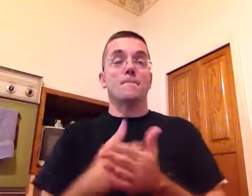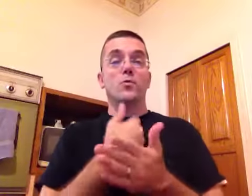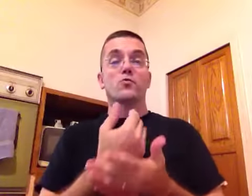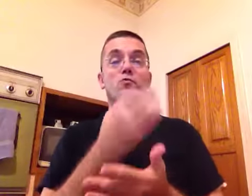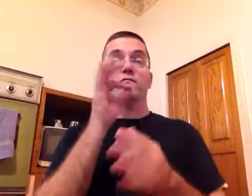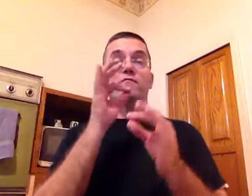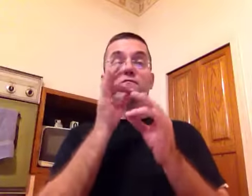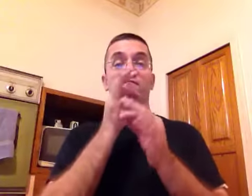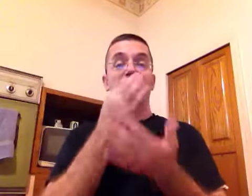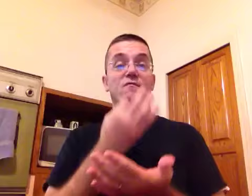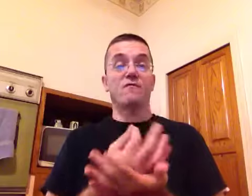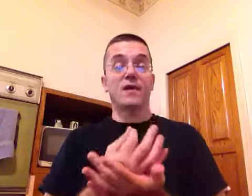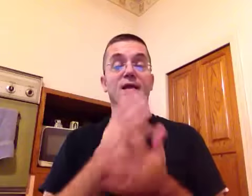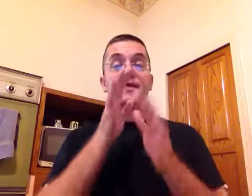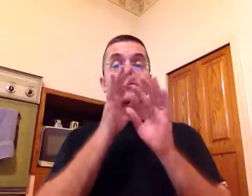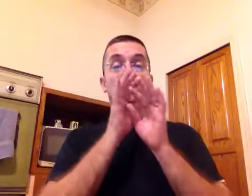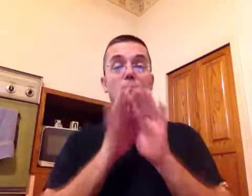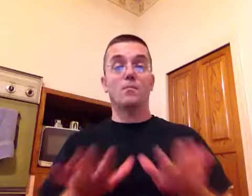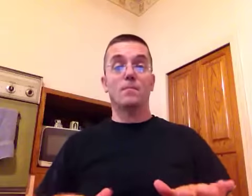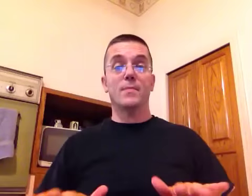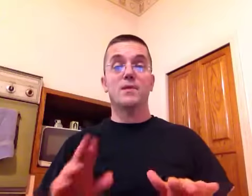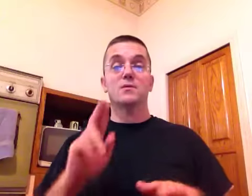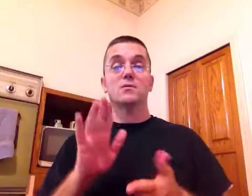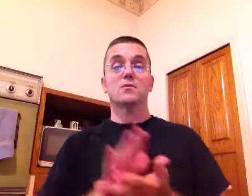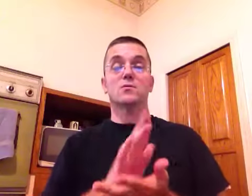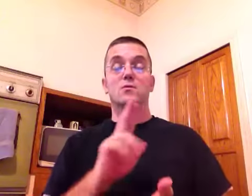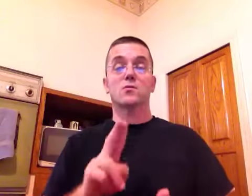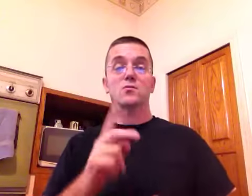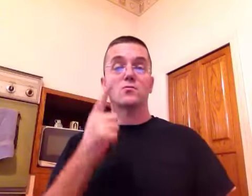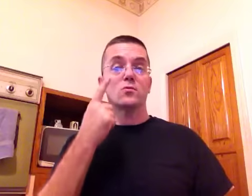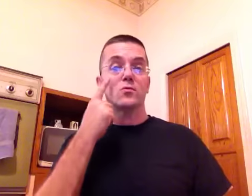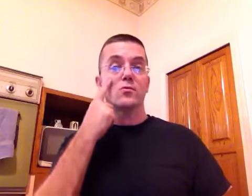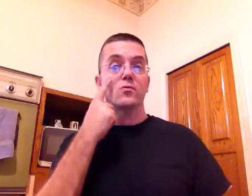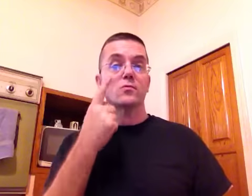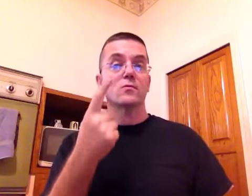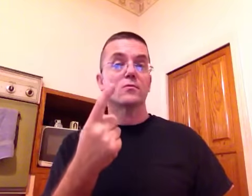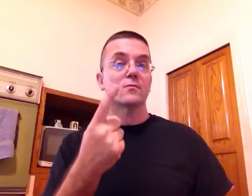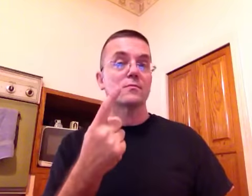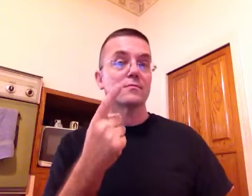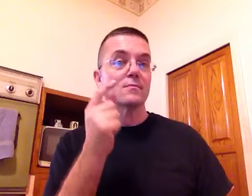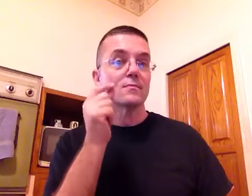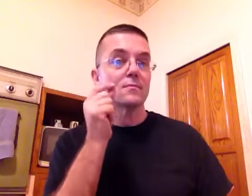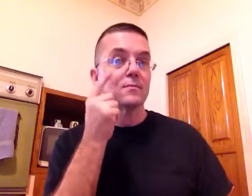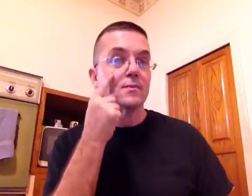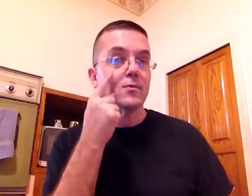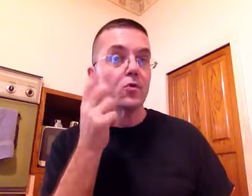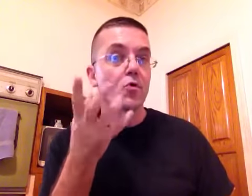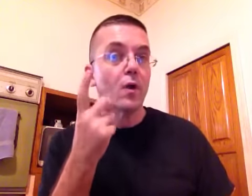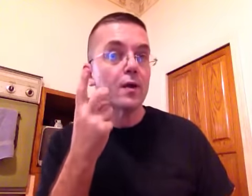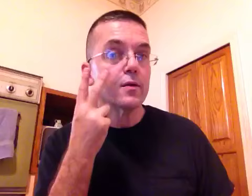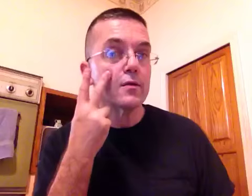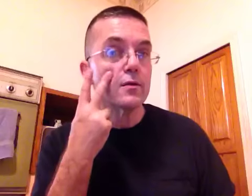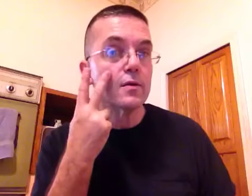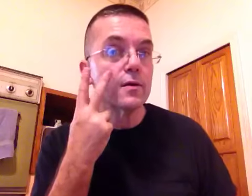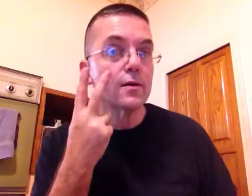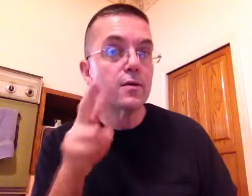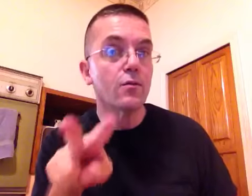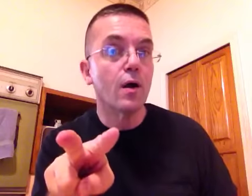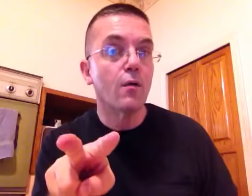in your area, if you want to consider helping us, we're doing a sneak peek on June the 5th, this coming Tuesday. A